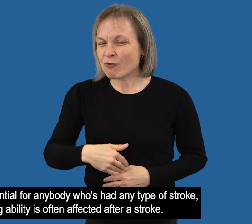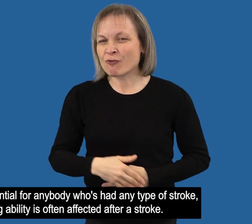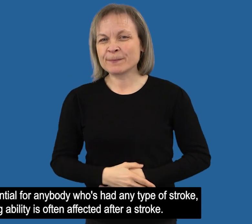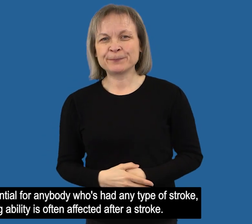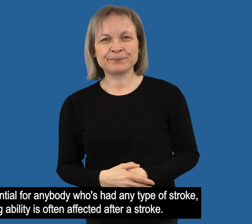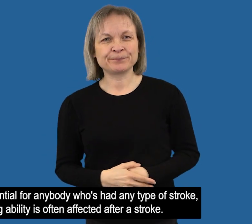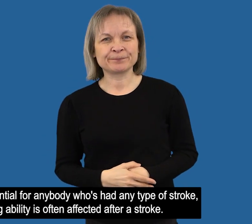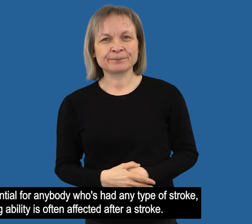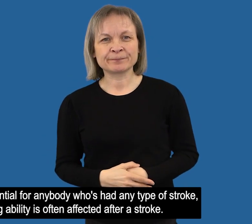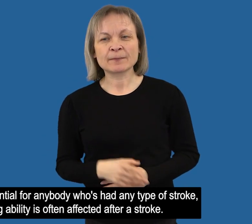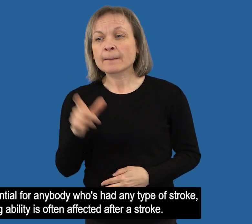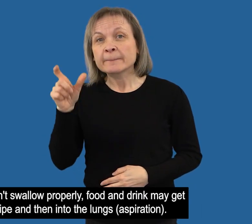often affected after a stroke.